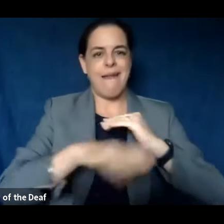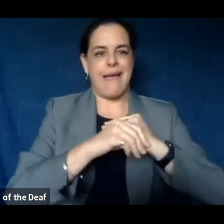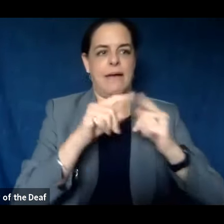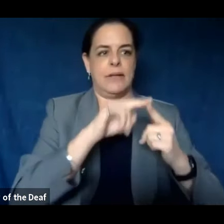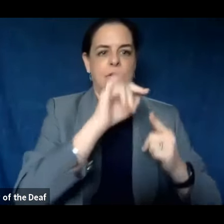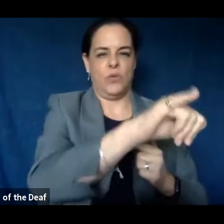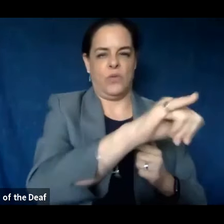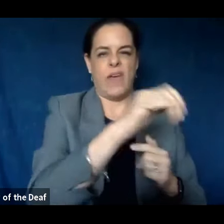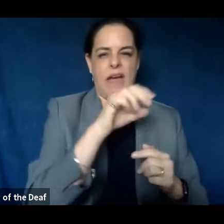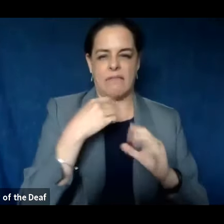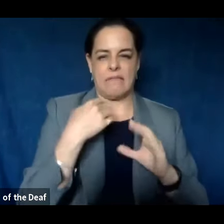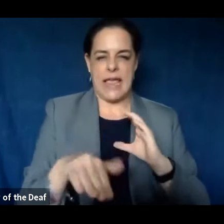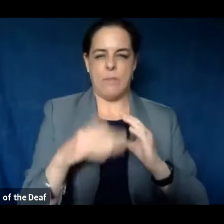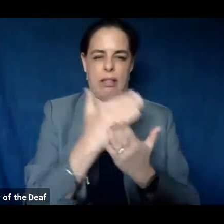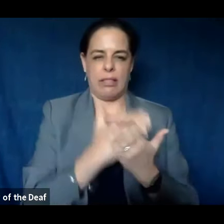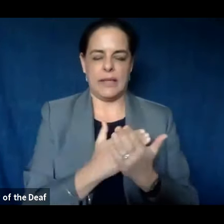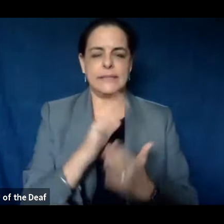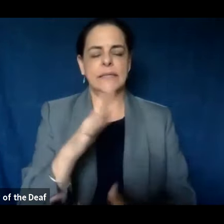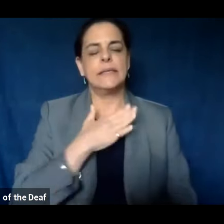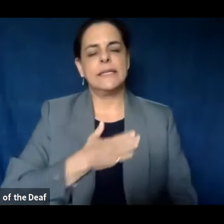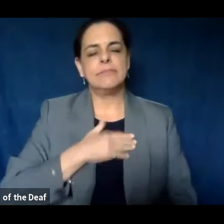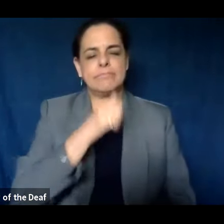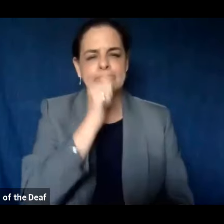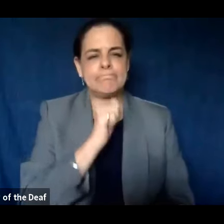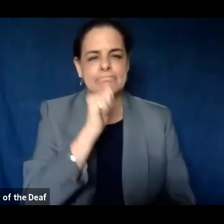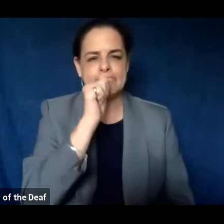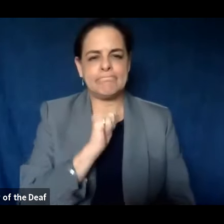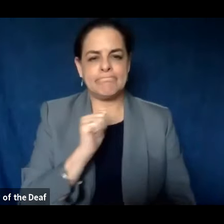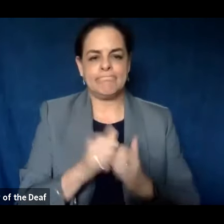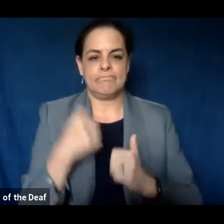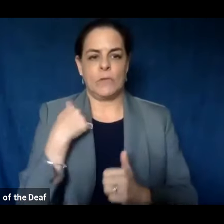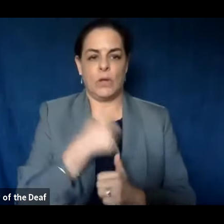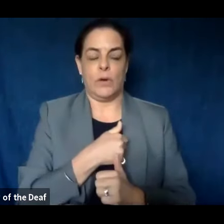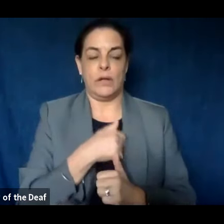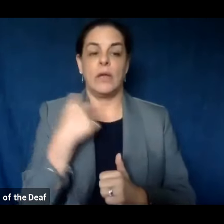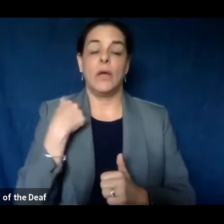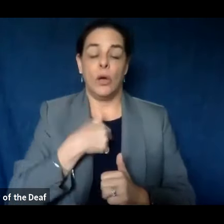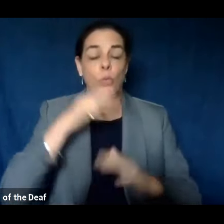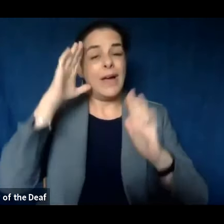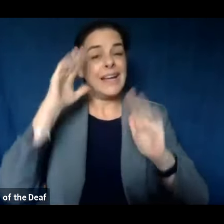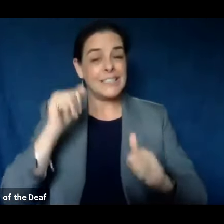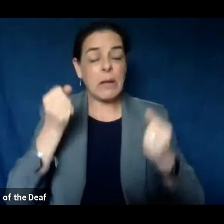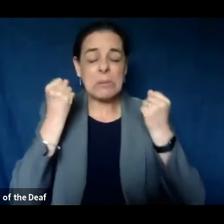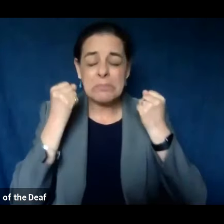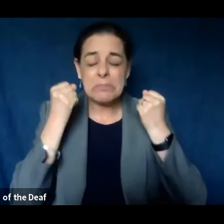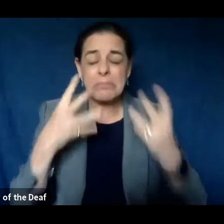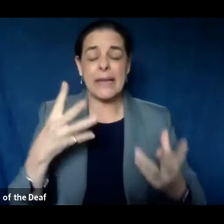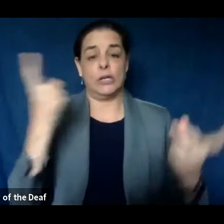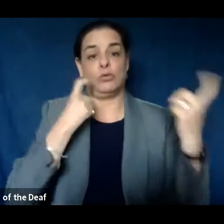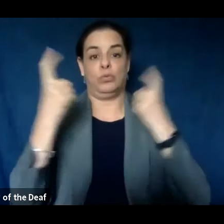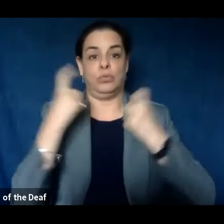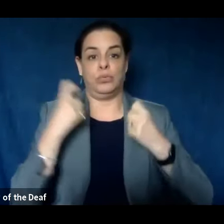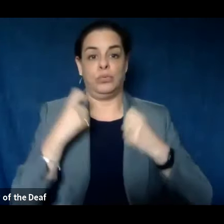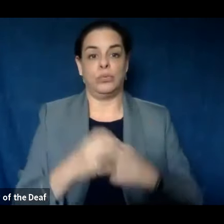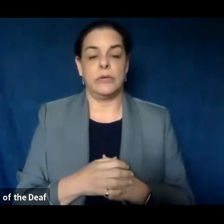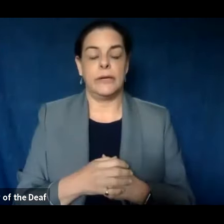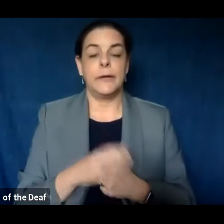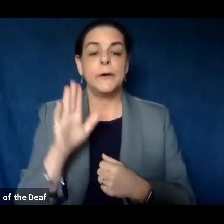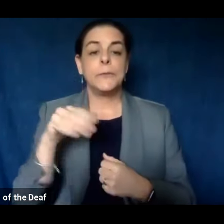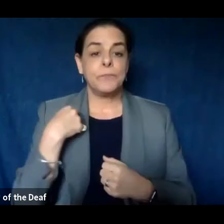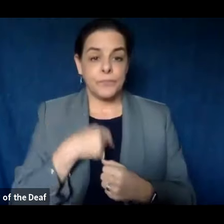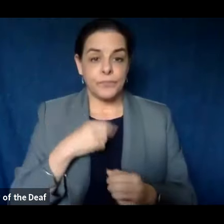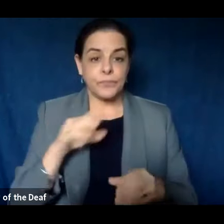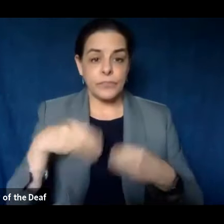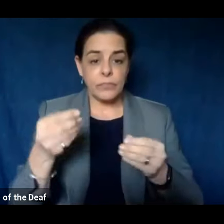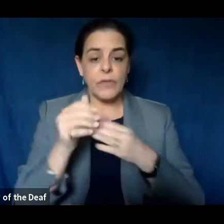We ask that you please be patient with us as we anticipate the volume of questions to be high. We provide guidelines, the health